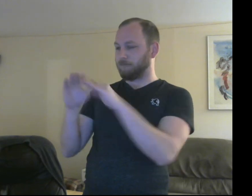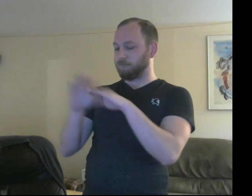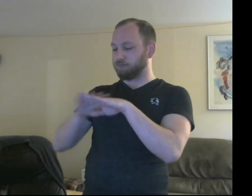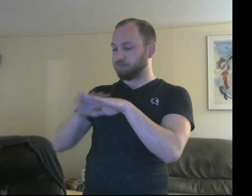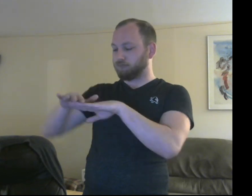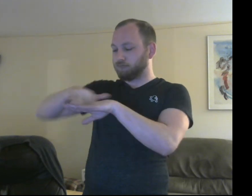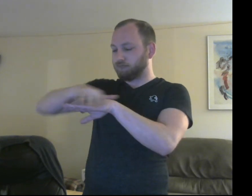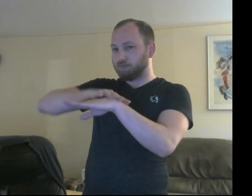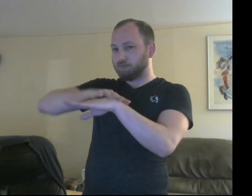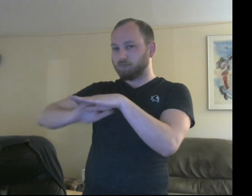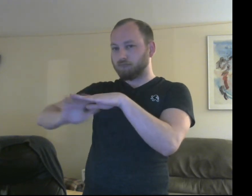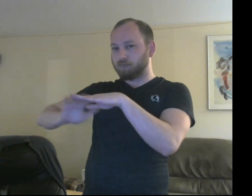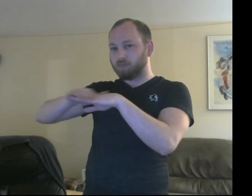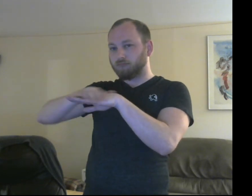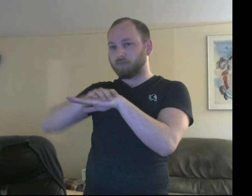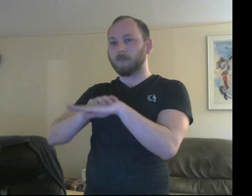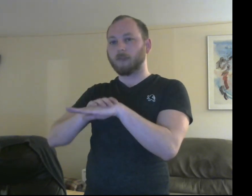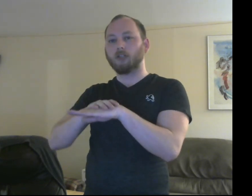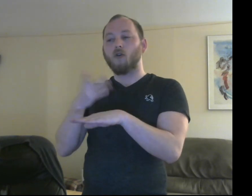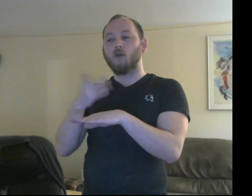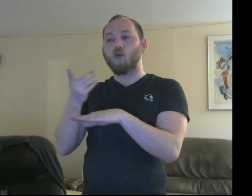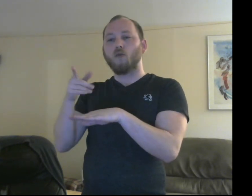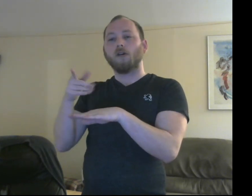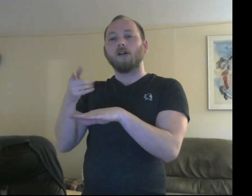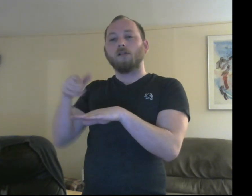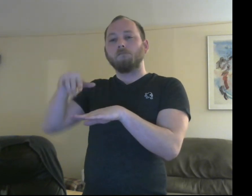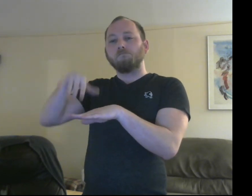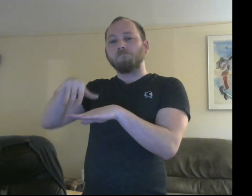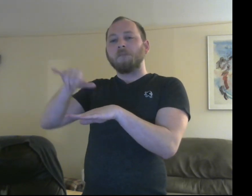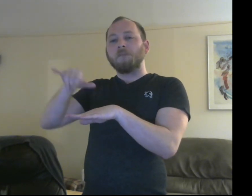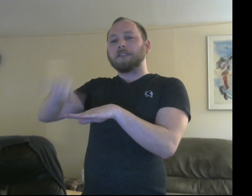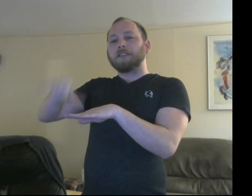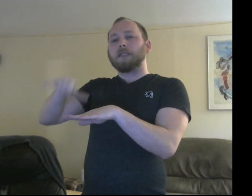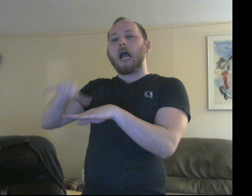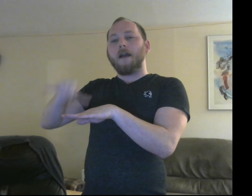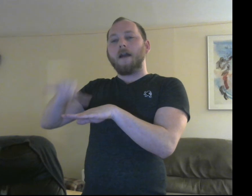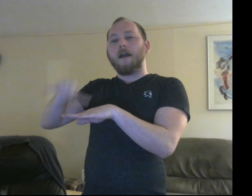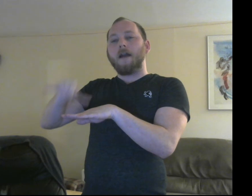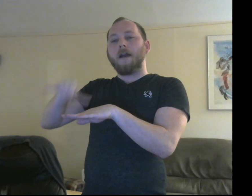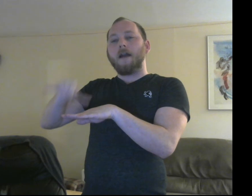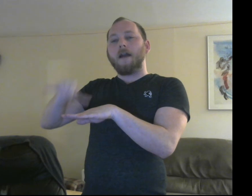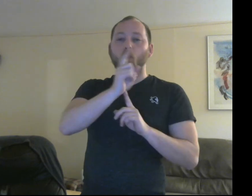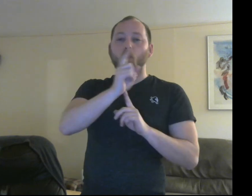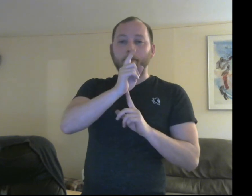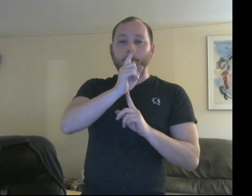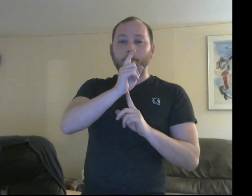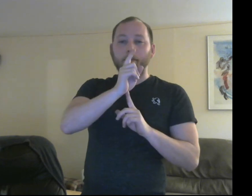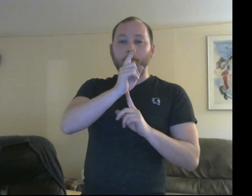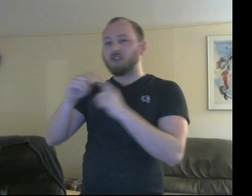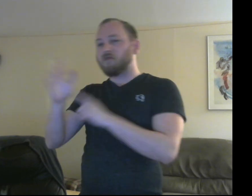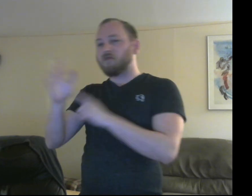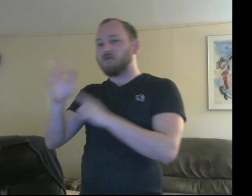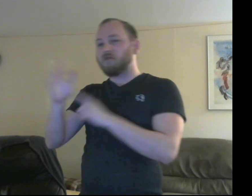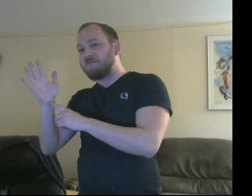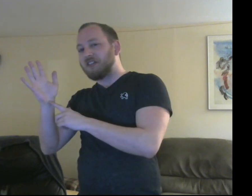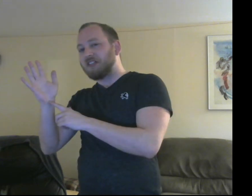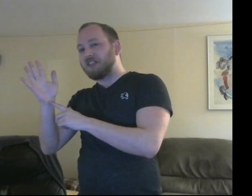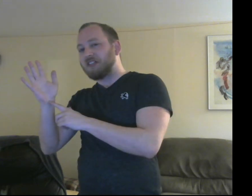let it sit for anywhere between 1 to 5 minutes, just so that it can kind of seep into those crevices, scratches, or